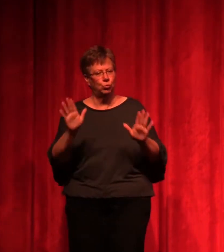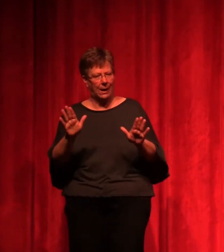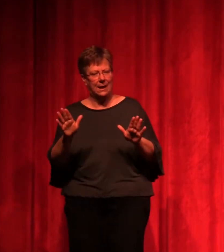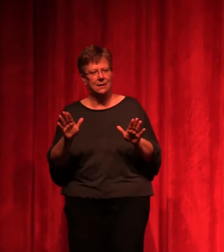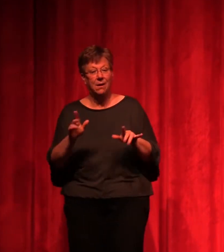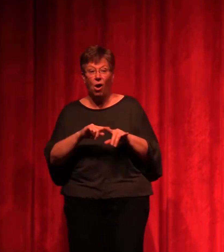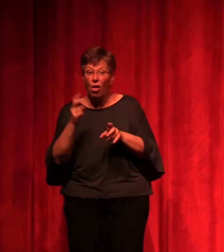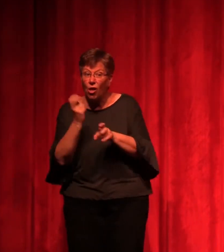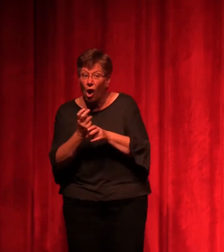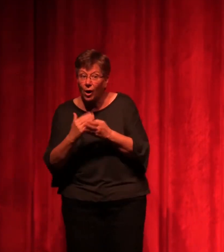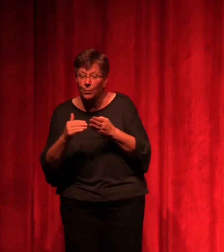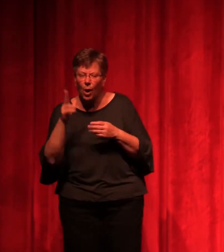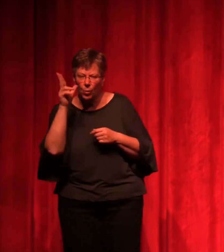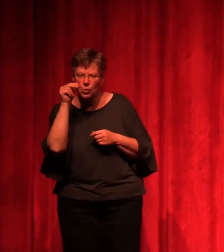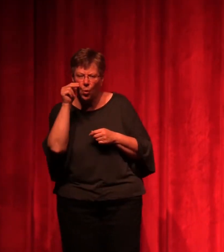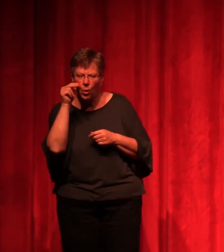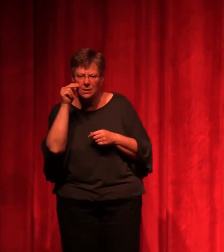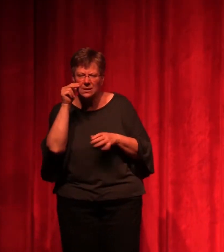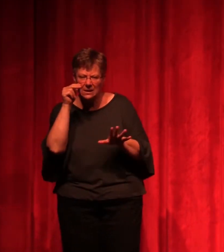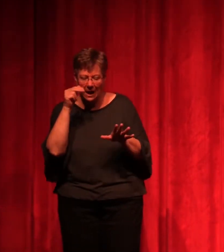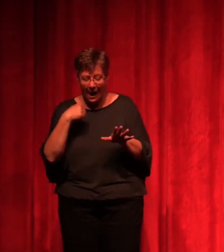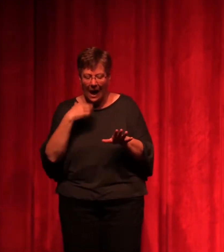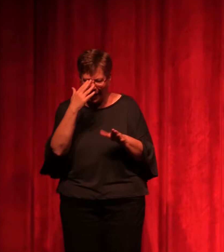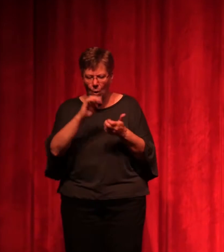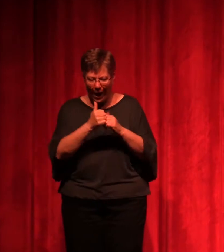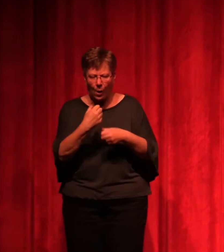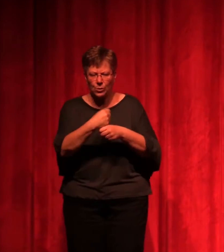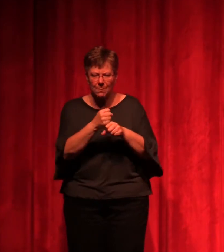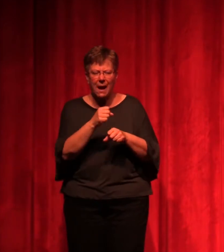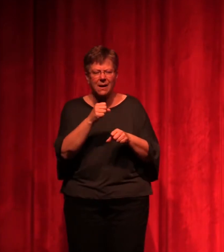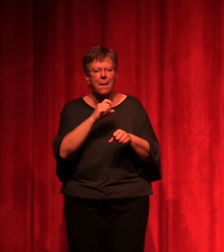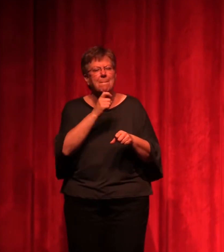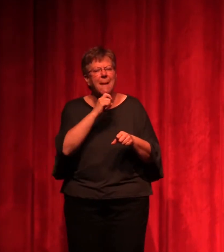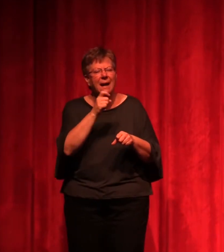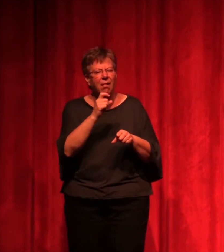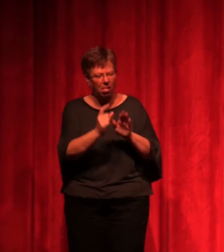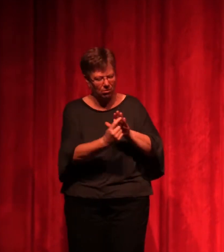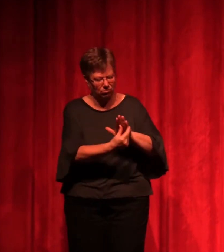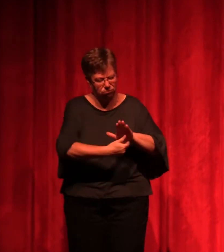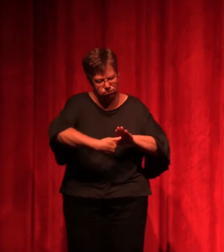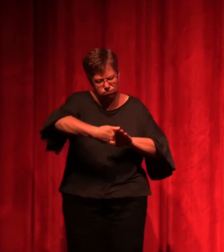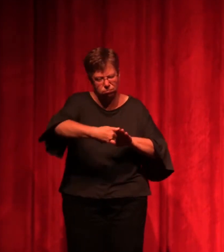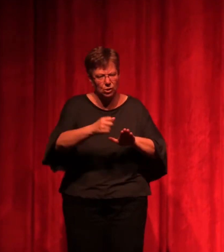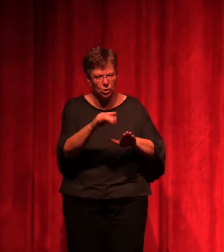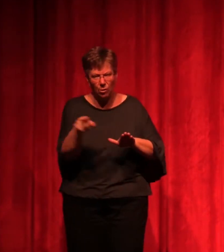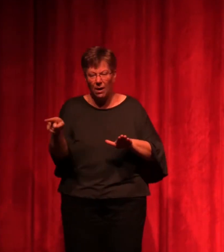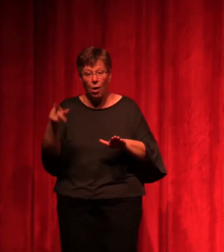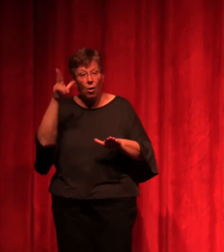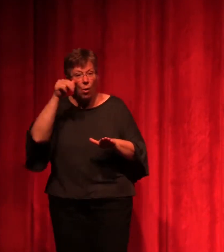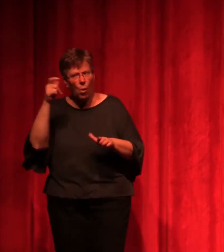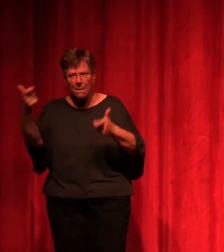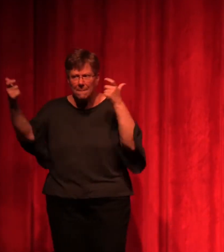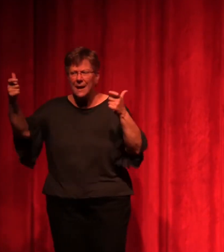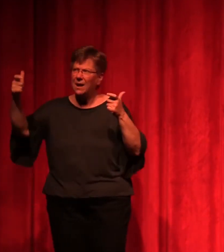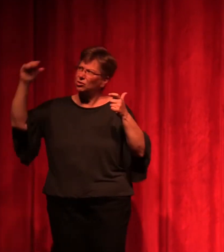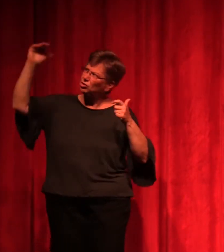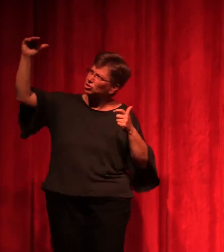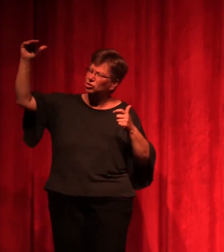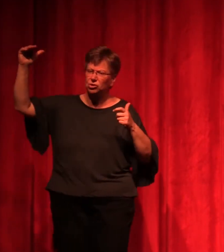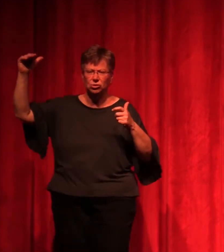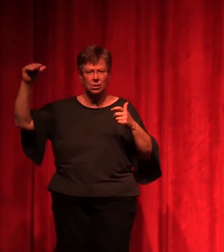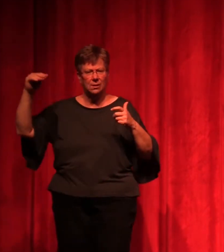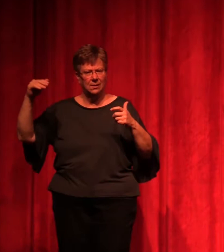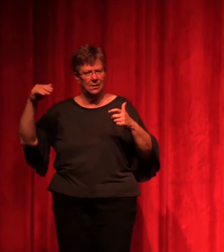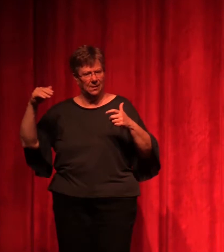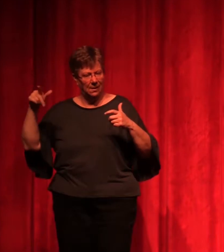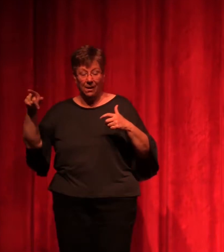was the horse part. I could deal with the foot, but being under a horse, these are scary animals. They're big, they're powerful. The school got